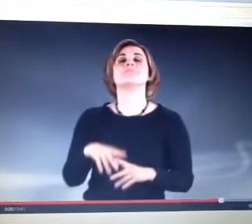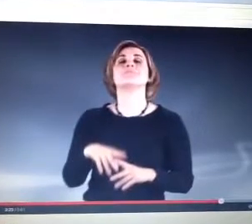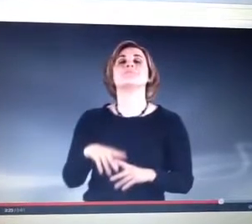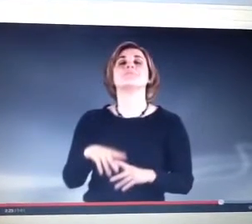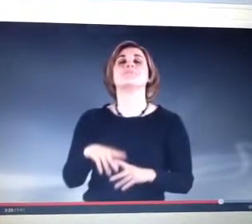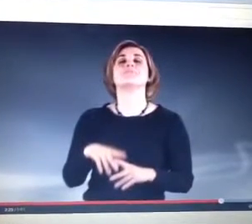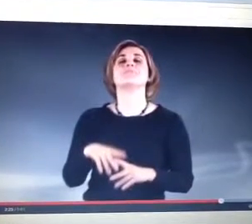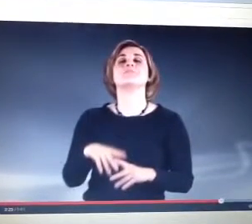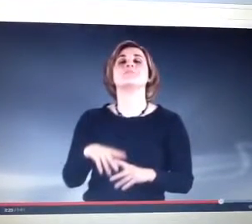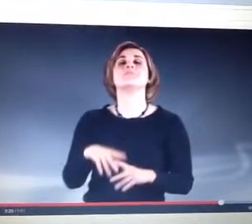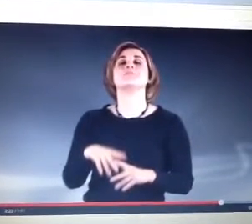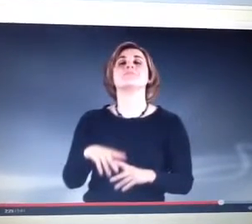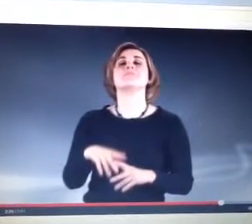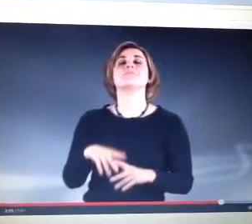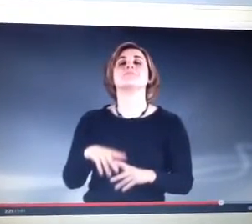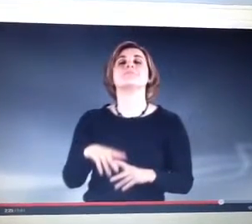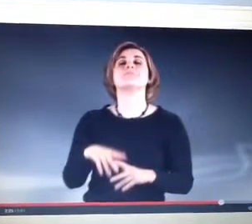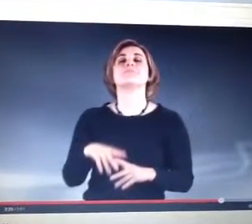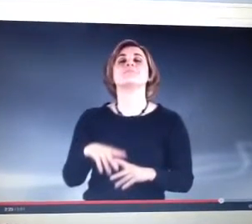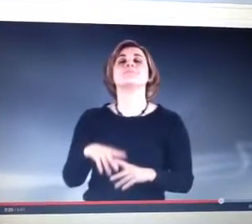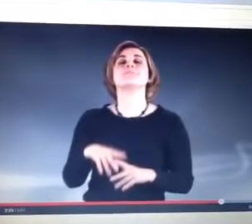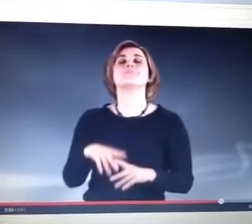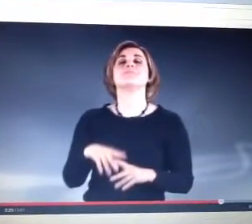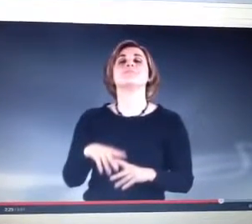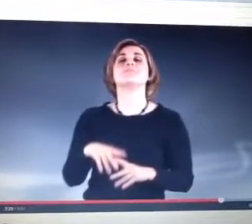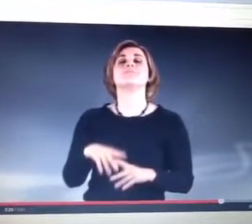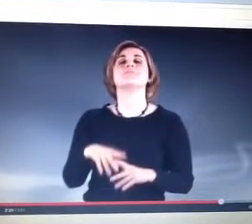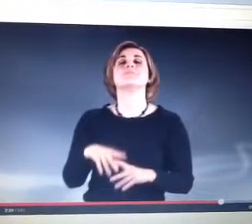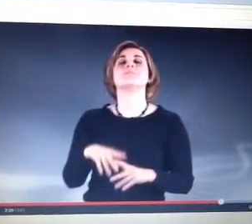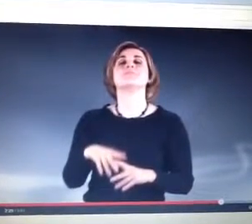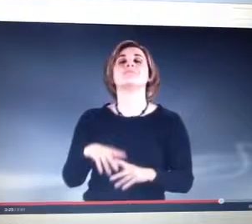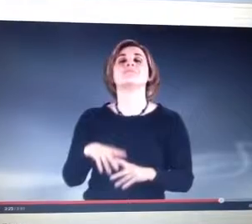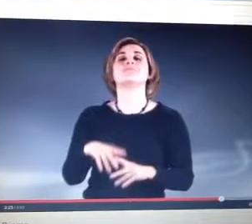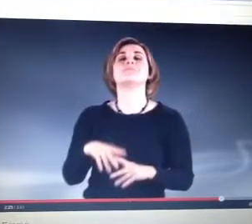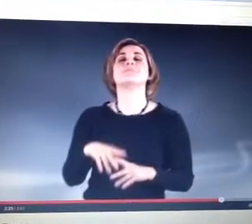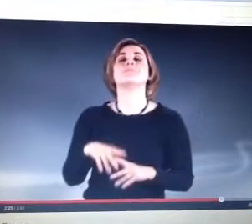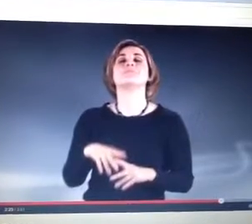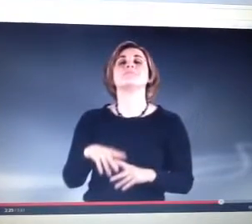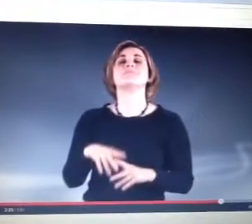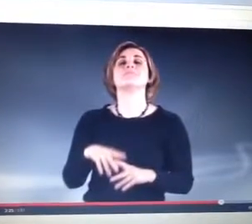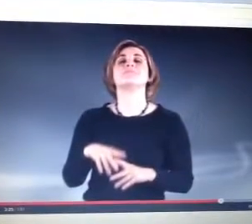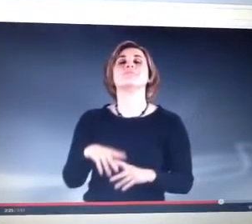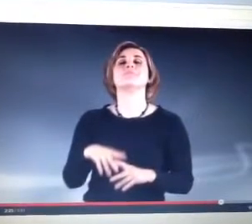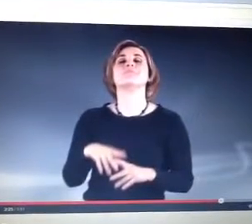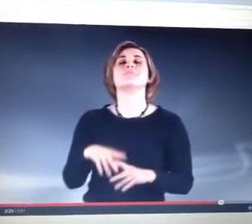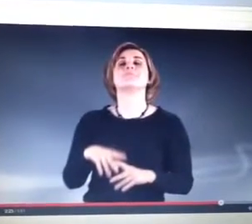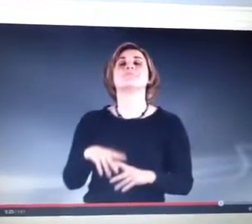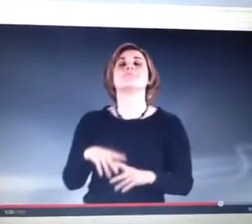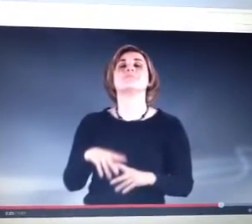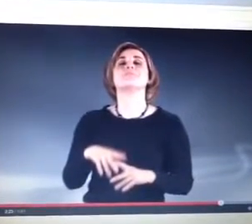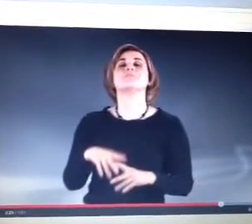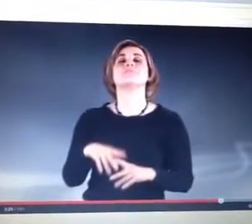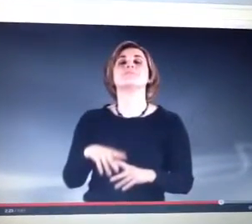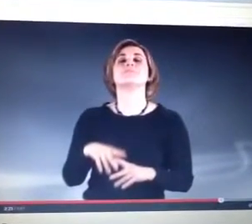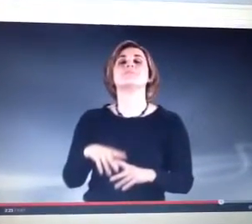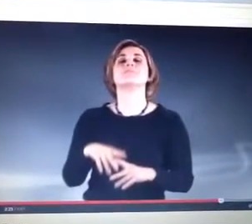So I was thinking to myself, okay, well, he must really like it. And I was just kind of trying to think things out and decide